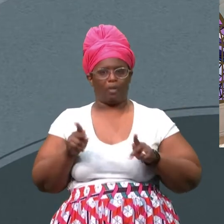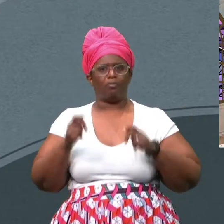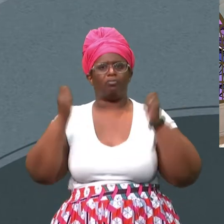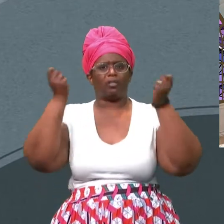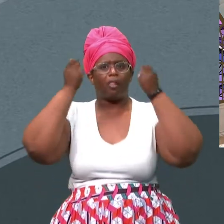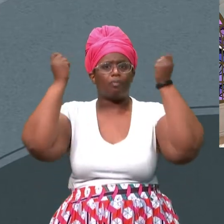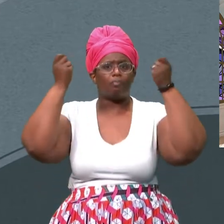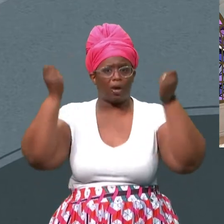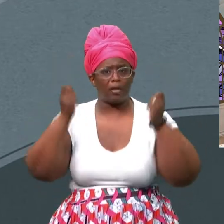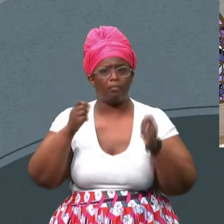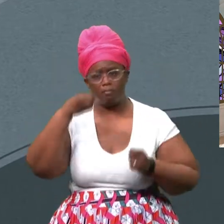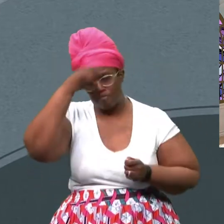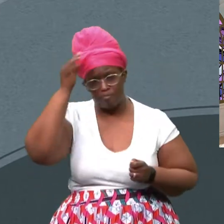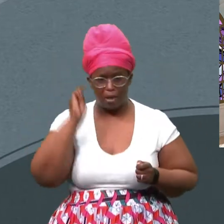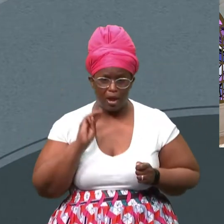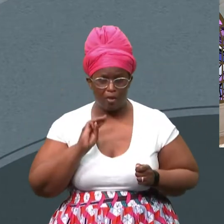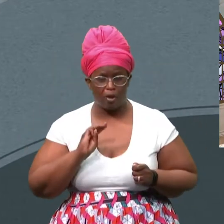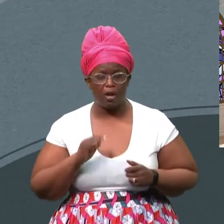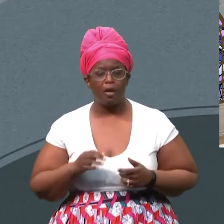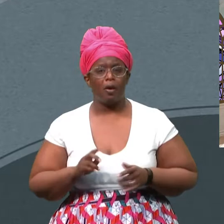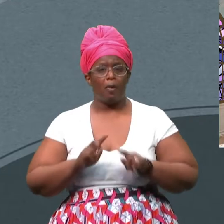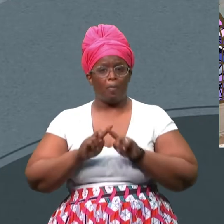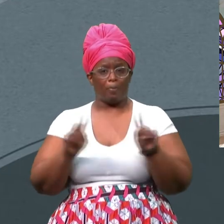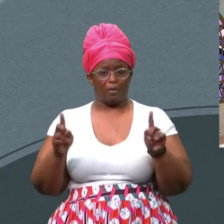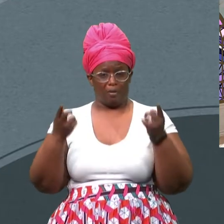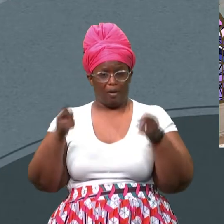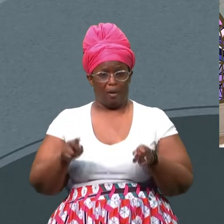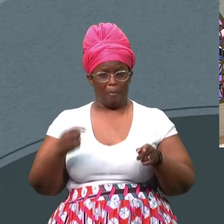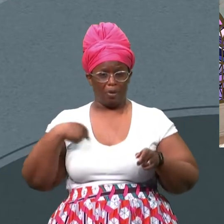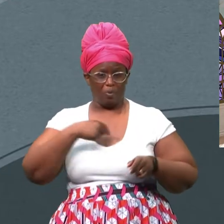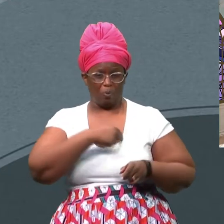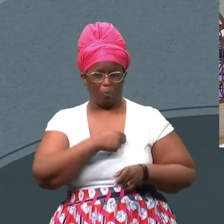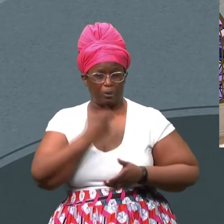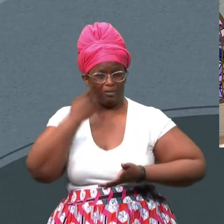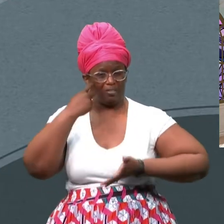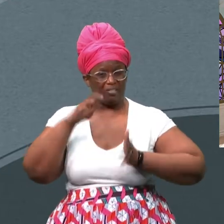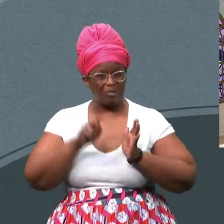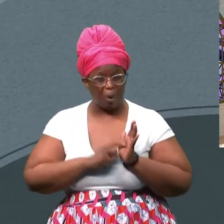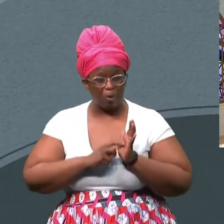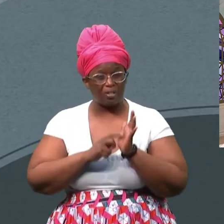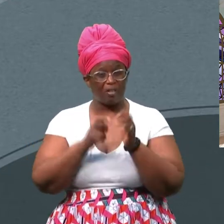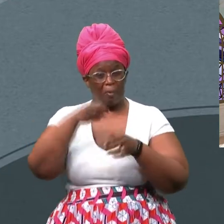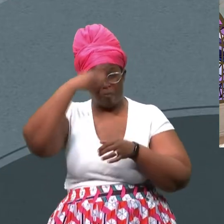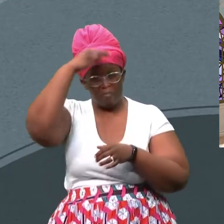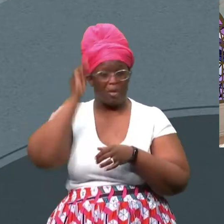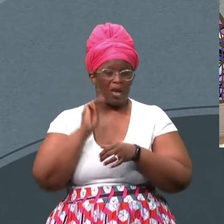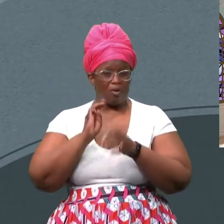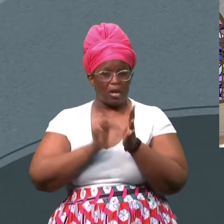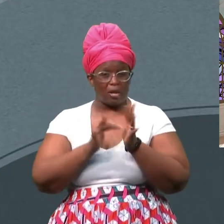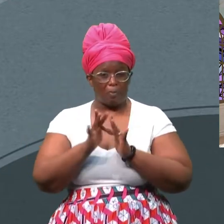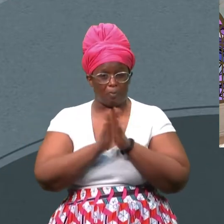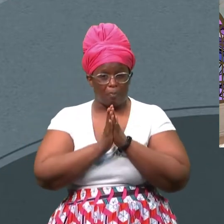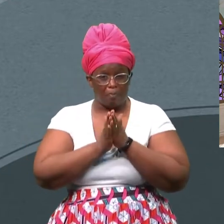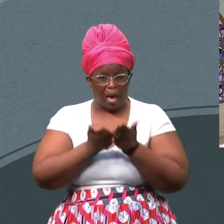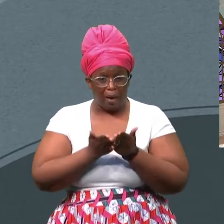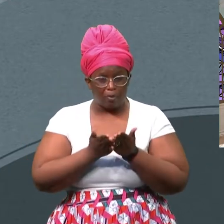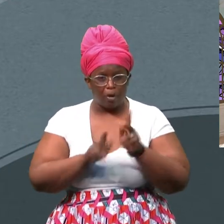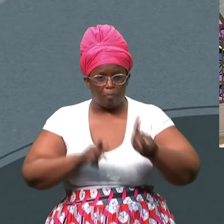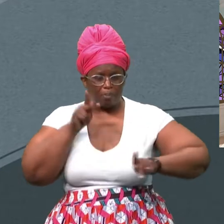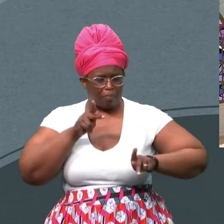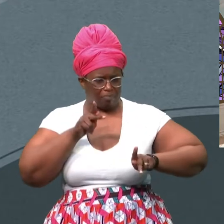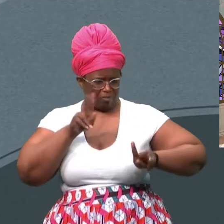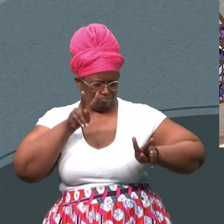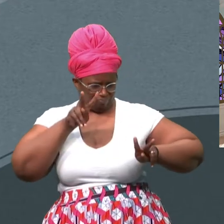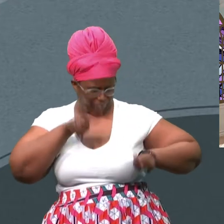is. But I want you to recognize, when we begin looking at her in the beginning of the pages of scriptures, she was frowned upon by society. She